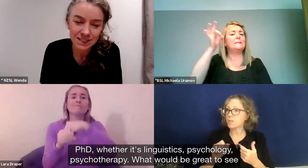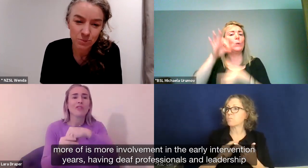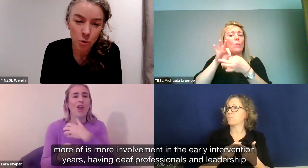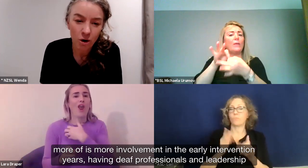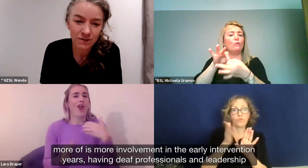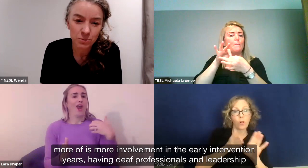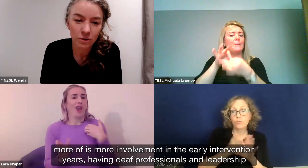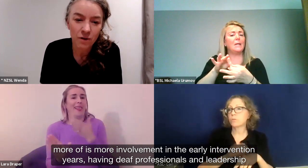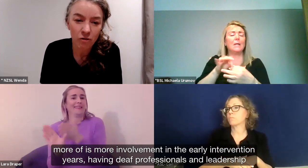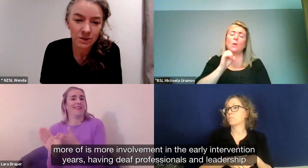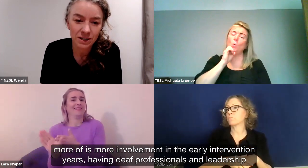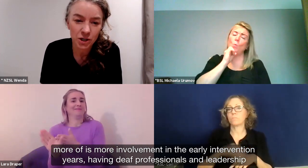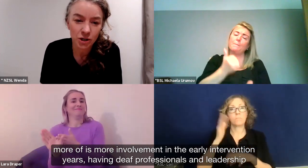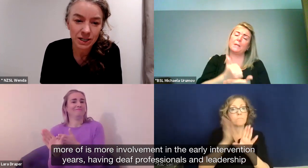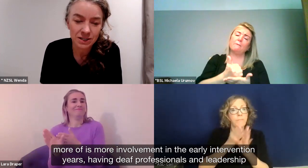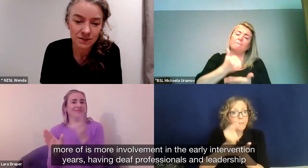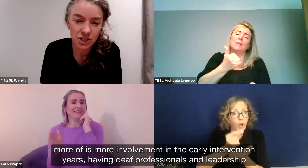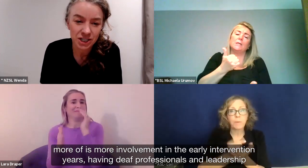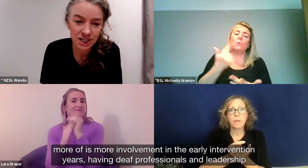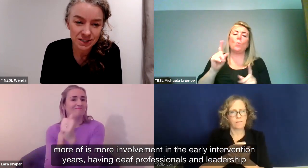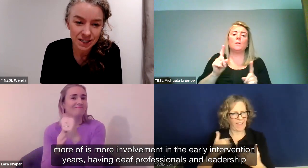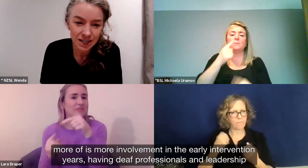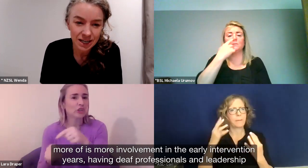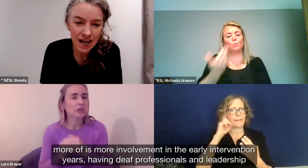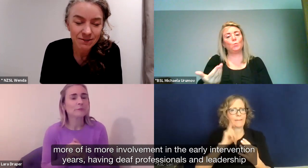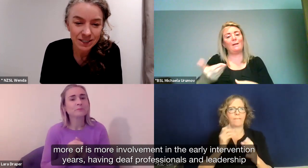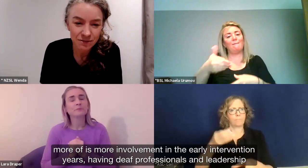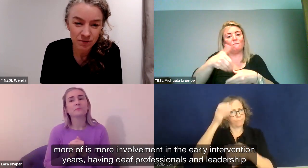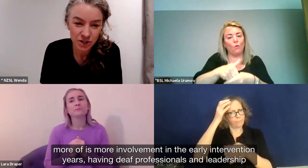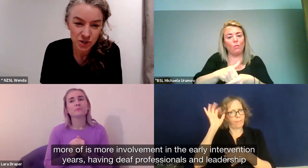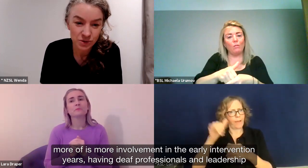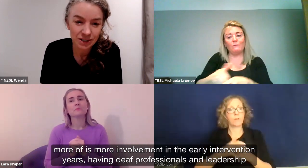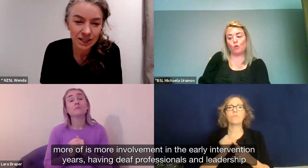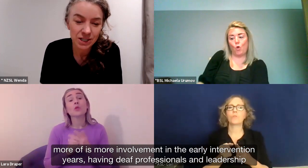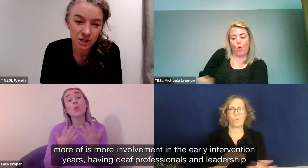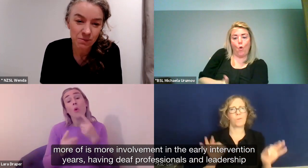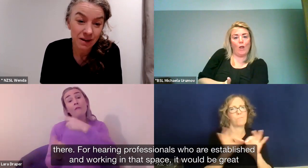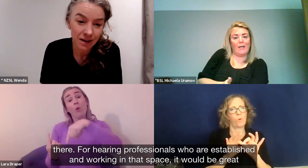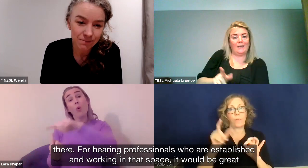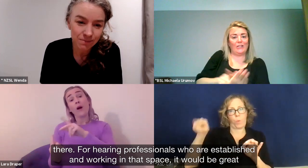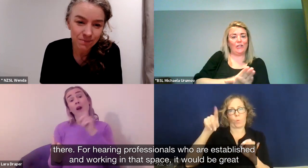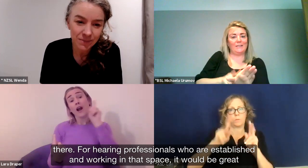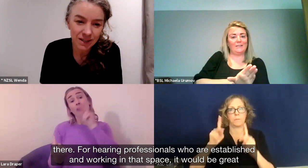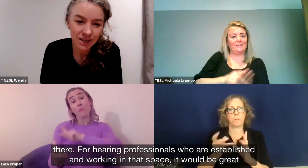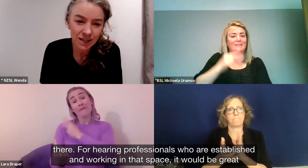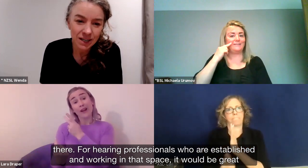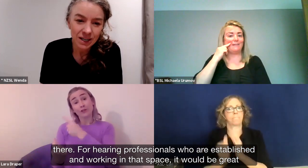great to see more of is more involvement in the early intervention years, having deaf professionals and leadership there.